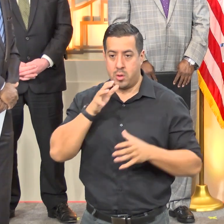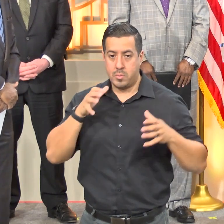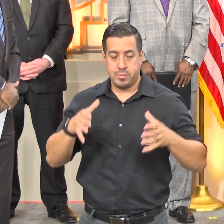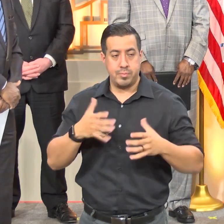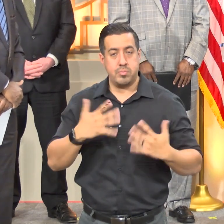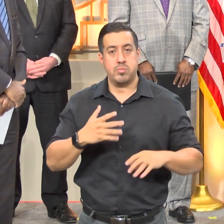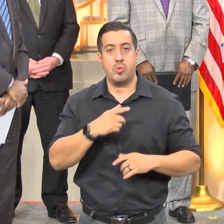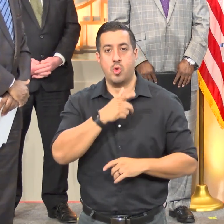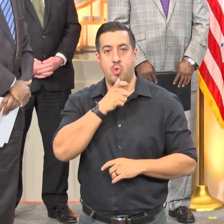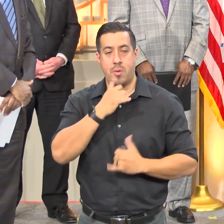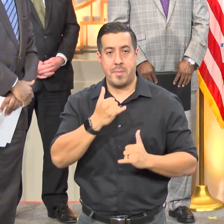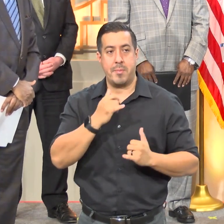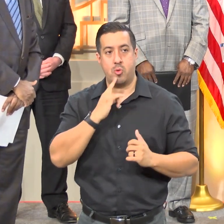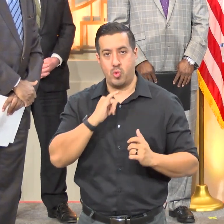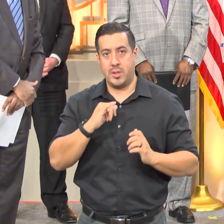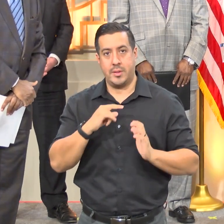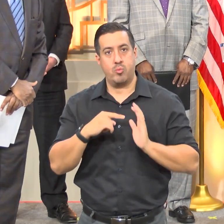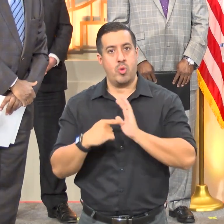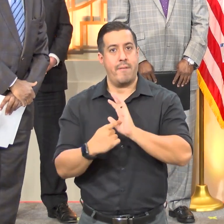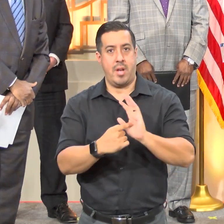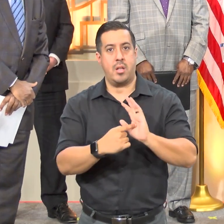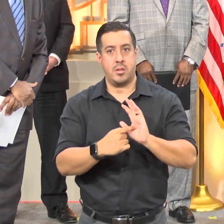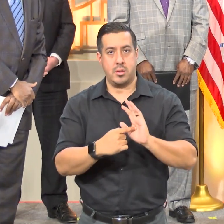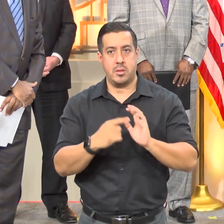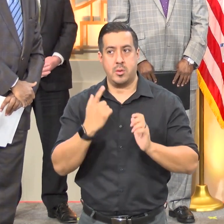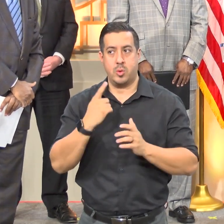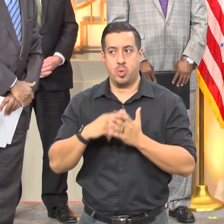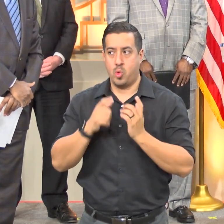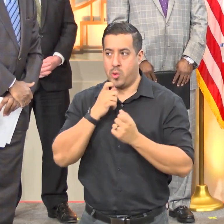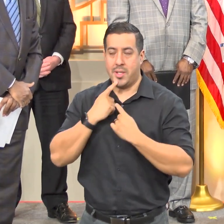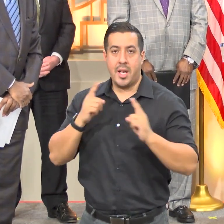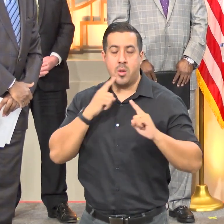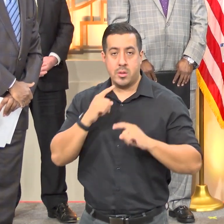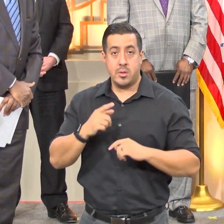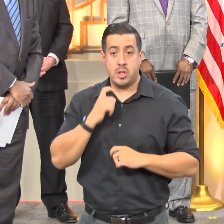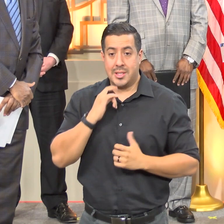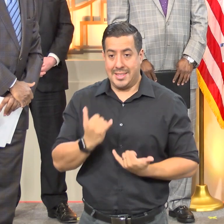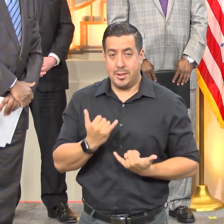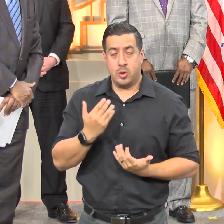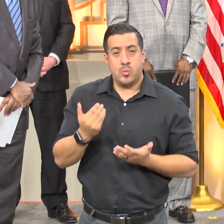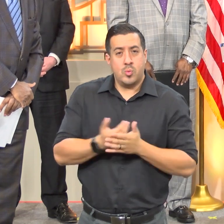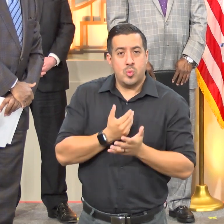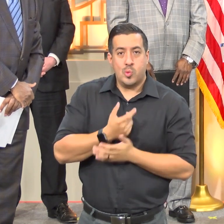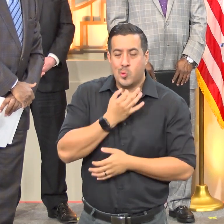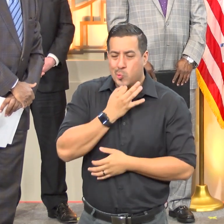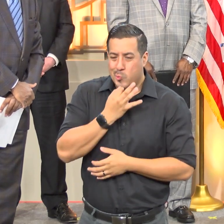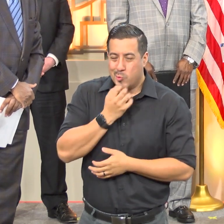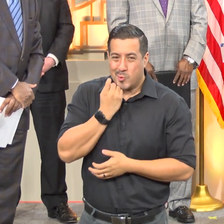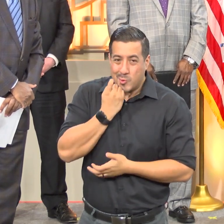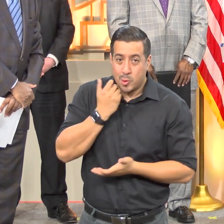reflective of the folks both Mayor Turner and I have announced. Brand new